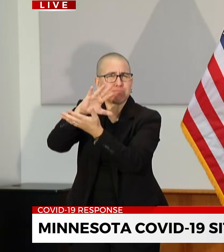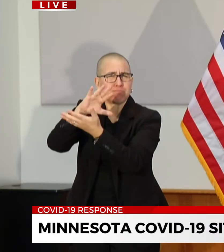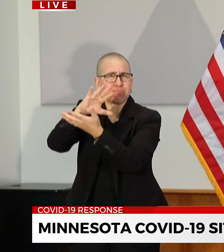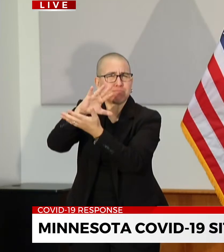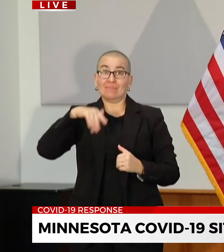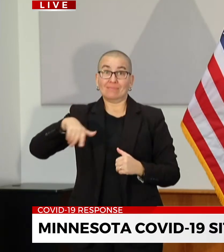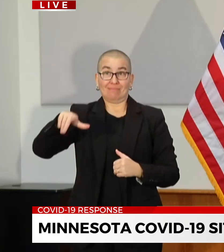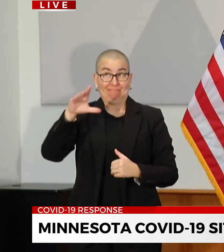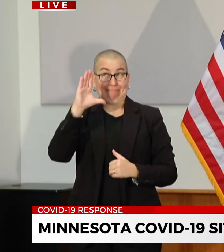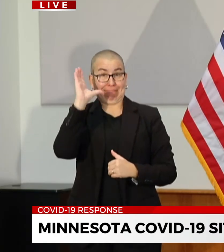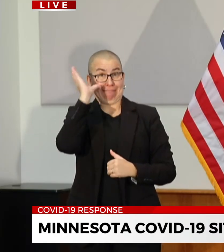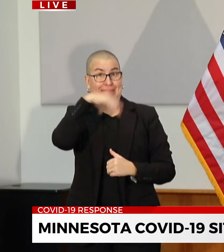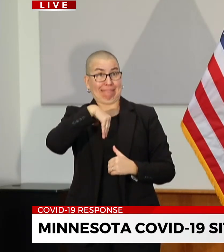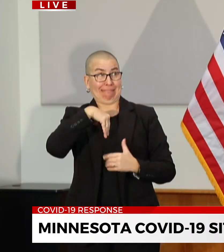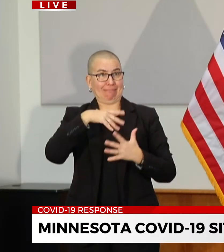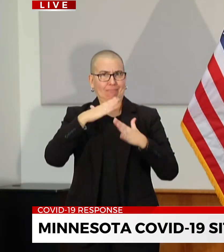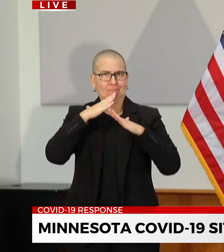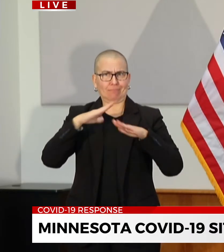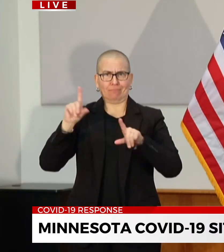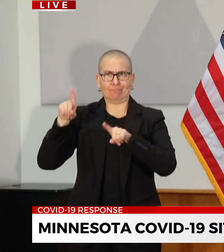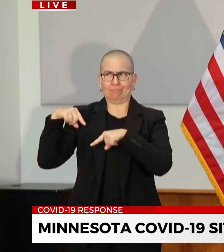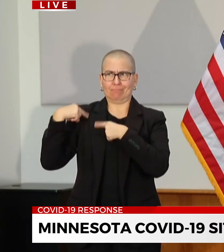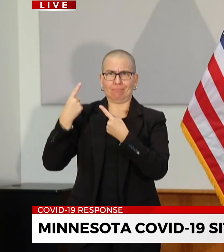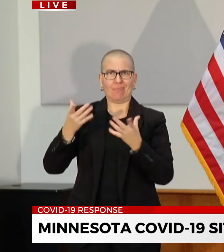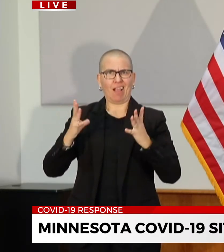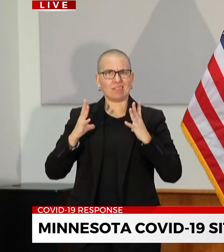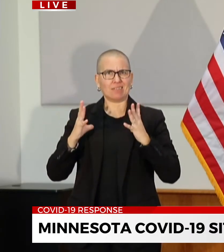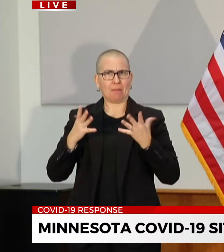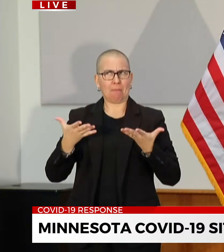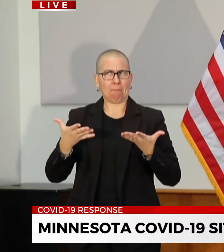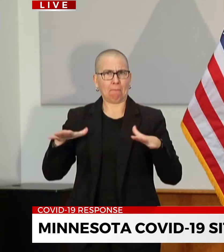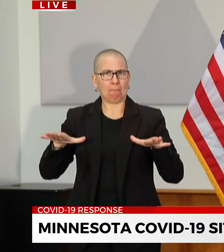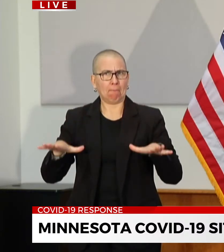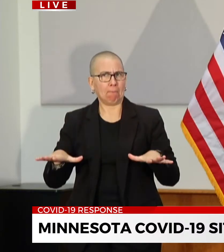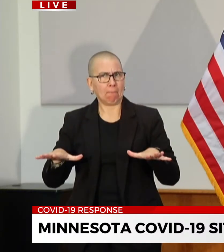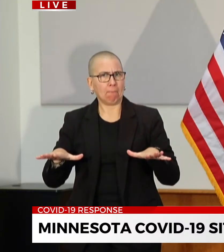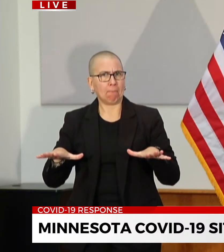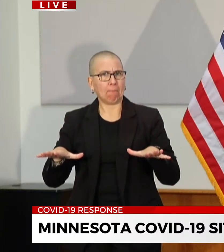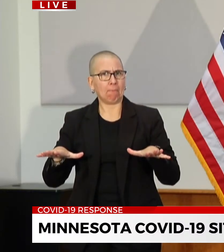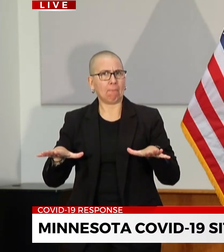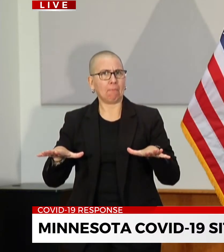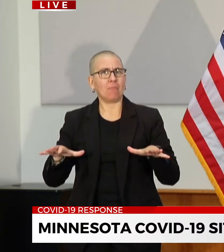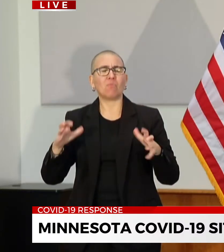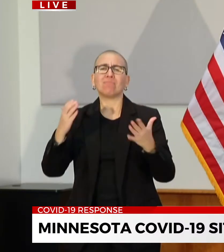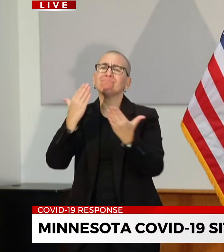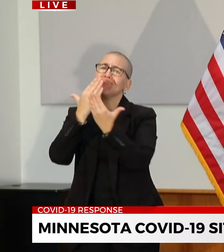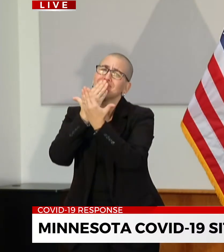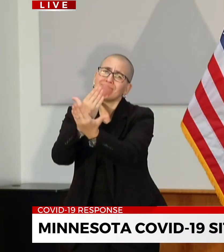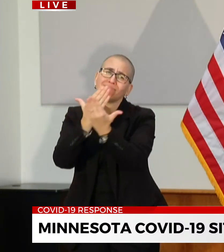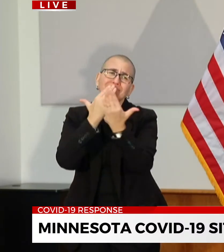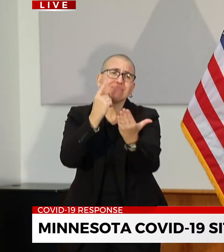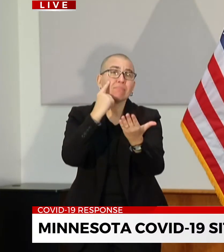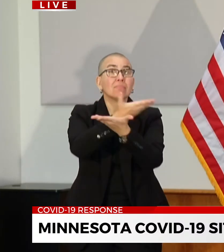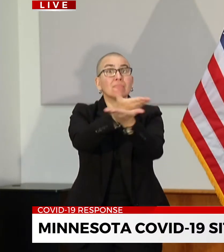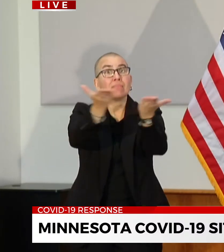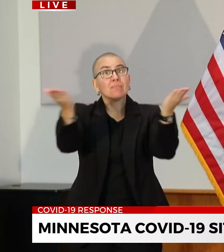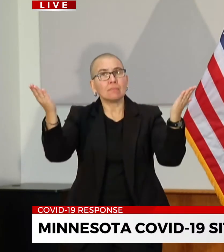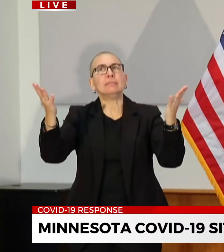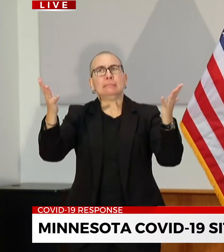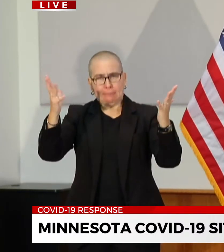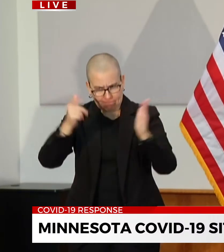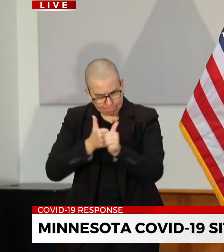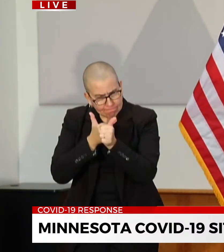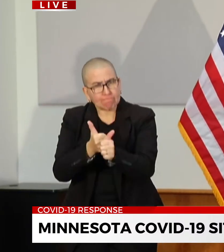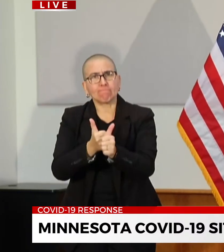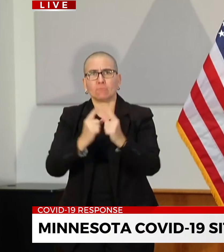unusual and a quiet Thanksgiving. I want to thank everyone who made that effort to socially distance, to stay with your